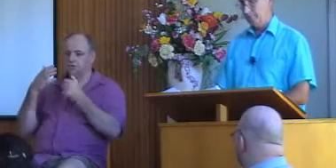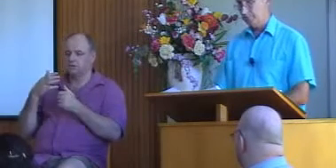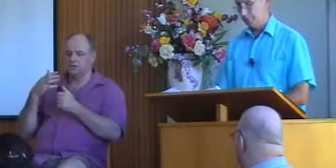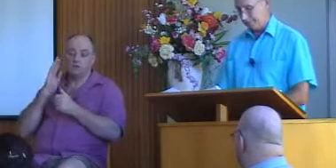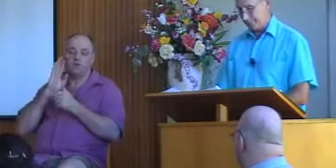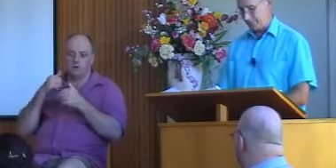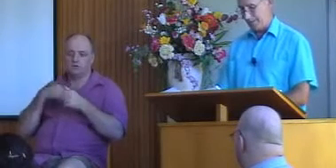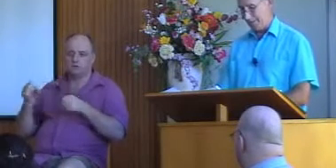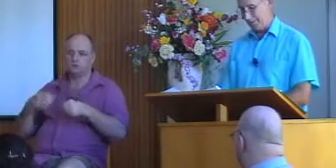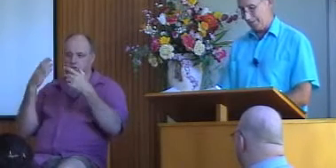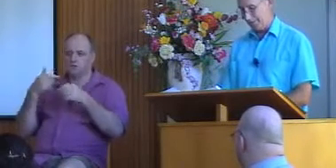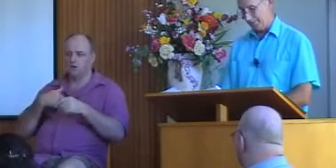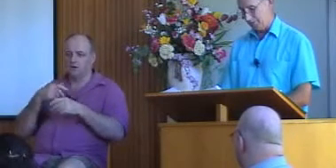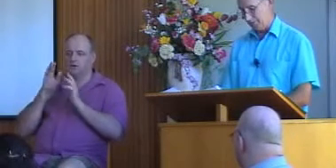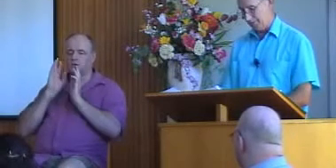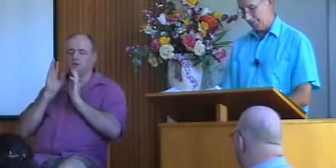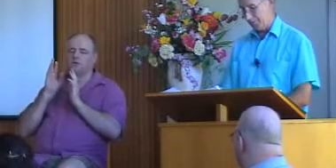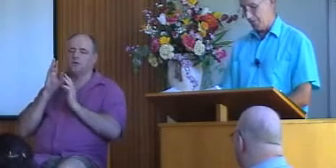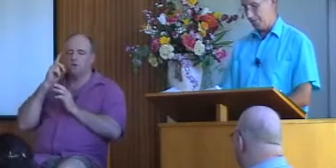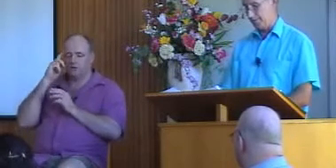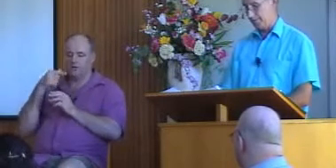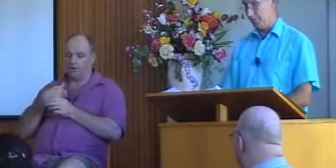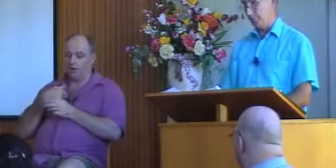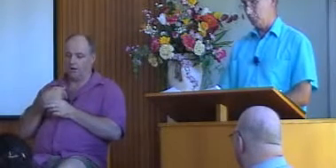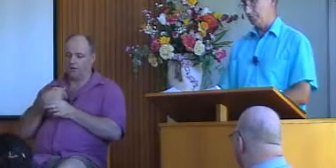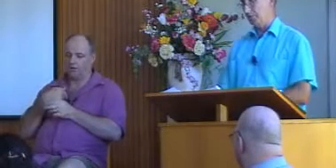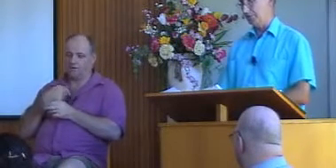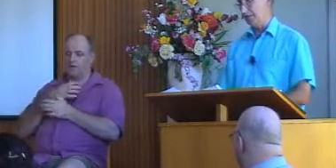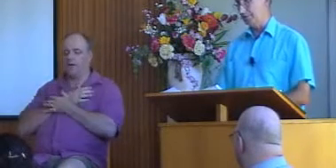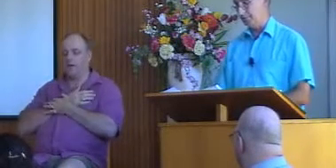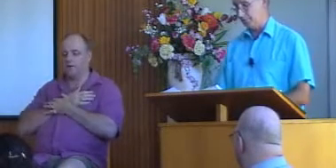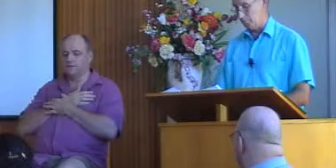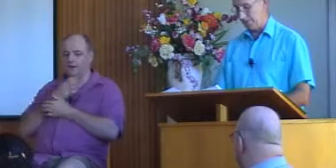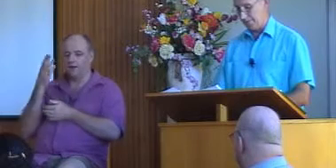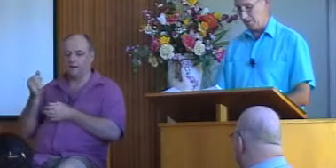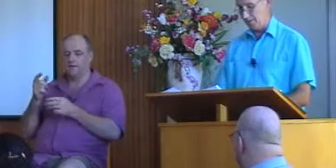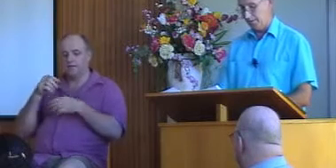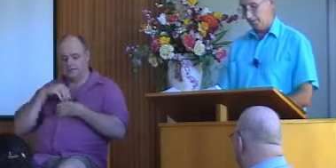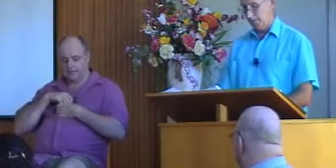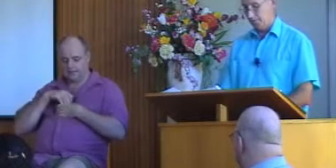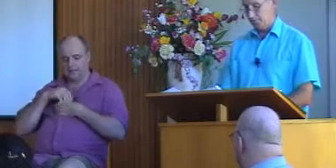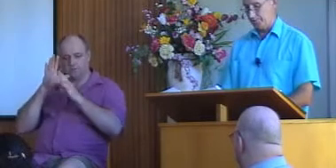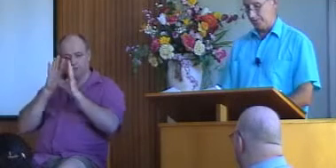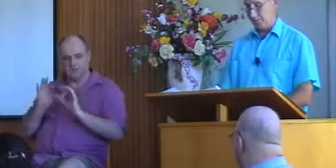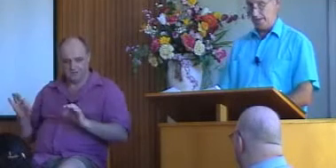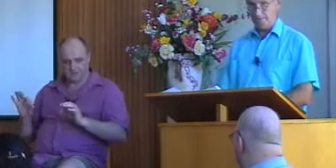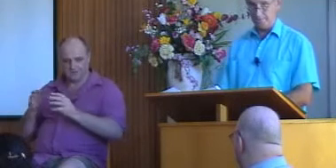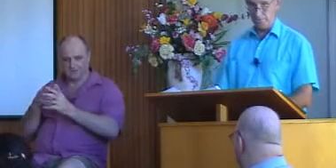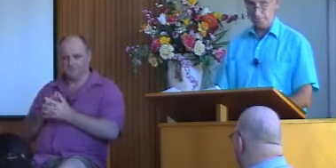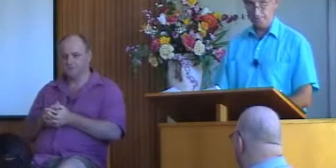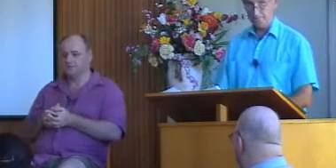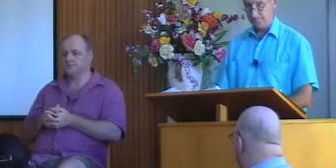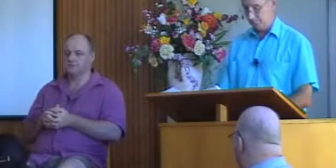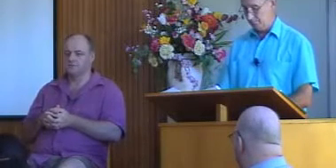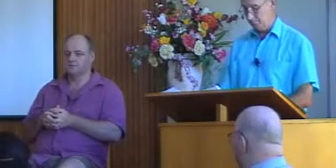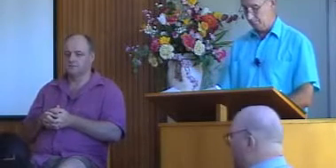So the next thing that happened really, and it came right out of the blue, was an invitation for Pam and I to attend an Alpha